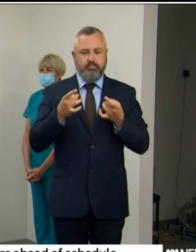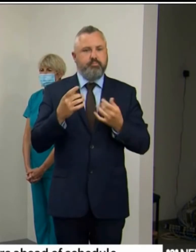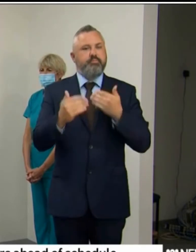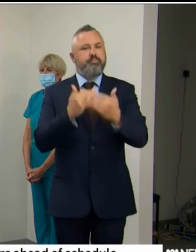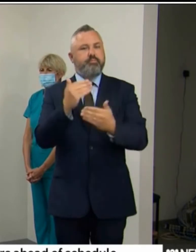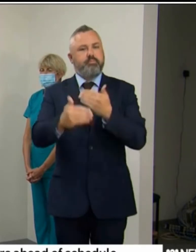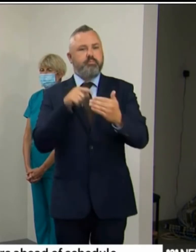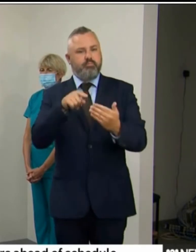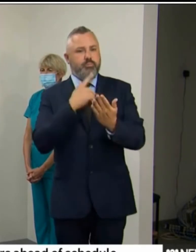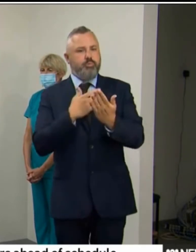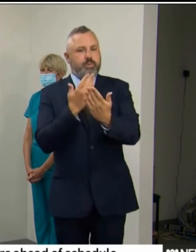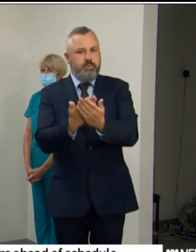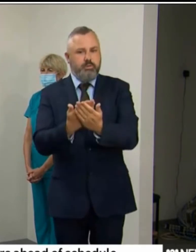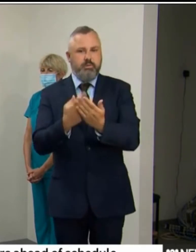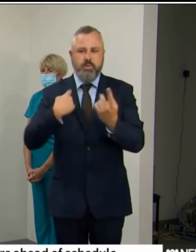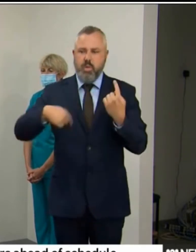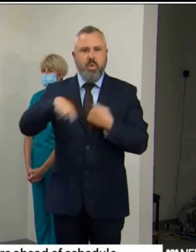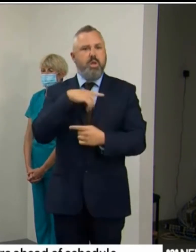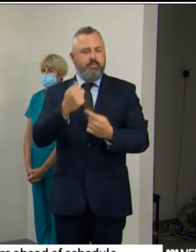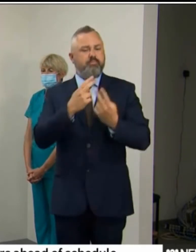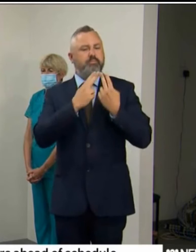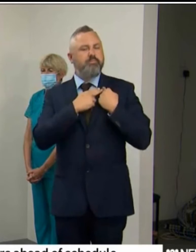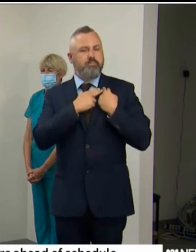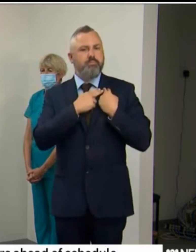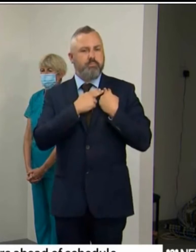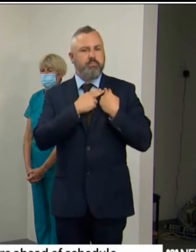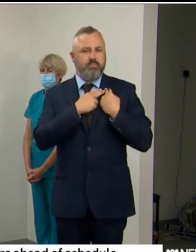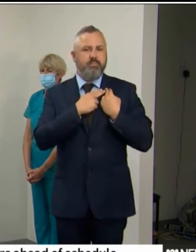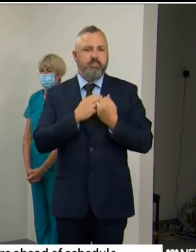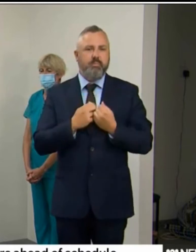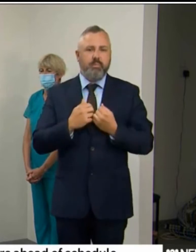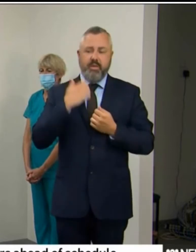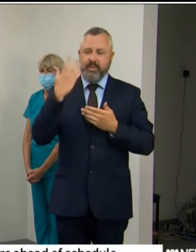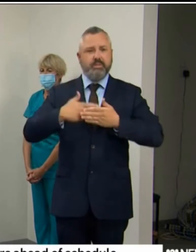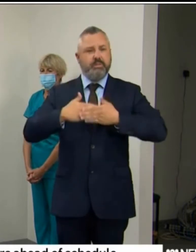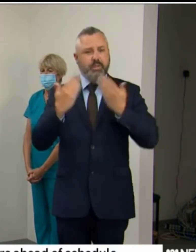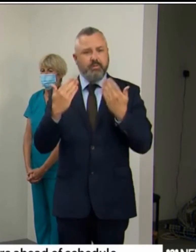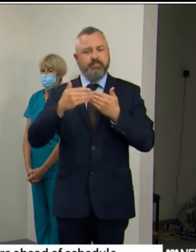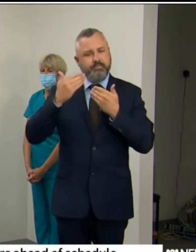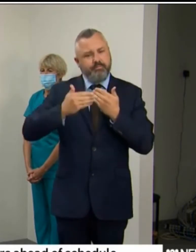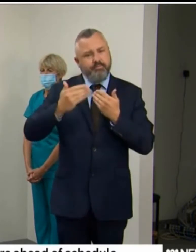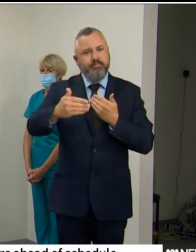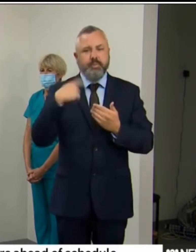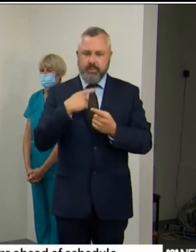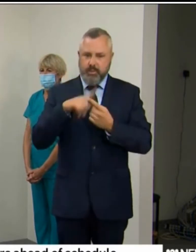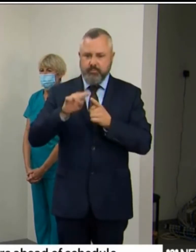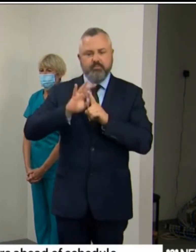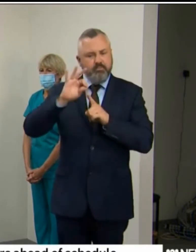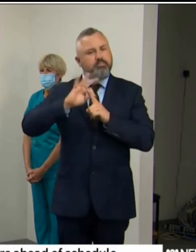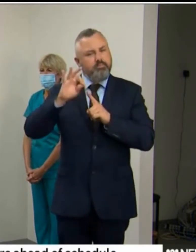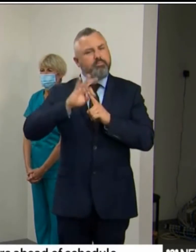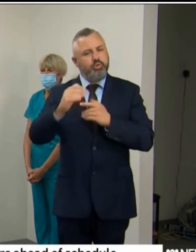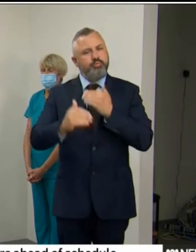responsibility, every stage, every day, to continue to try to improve and to do better, and I think that that's